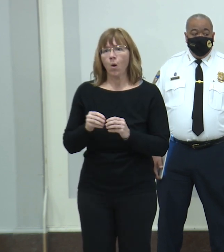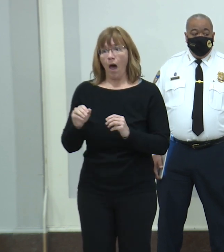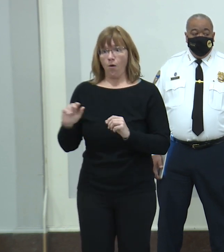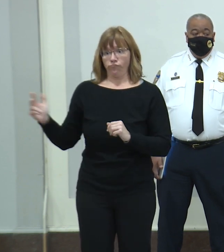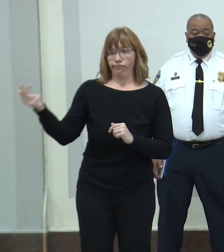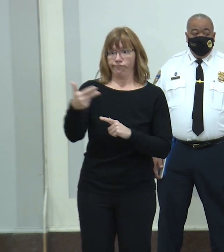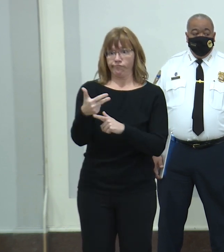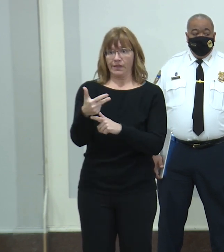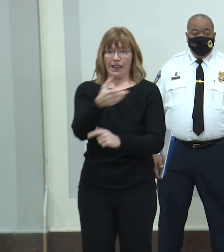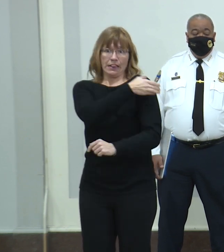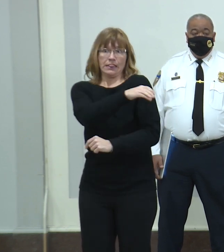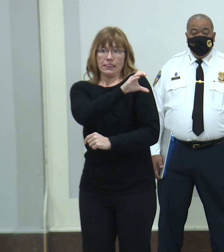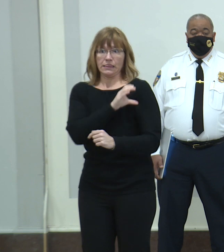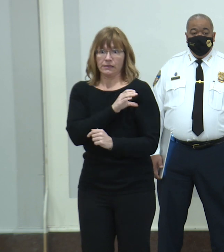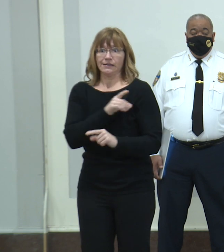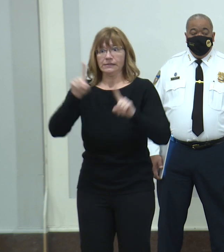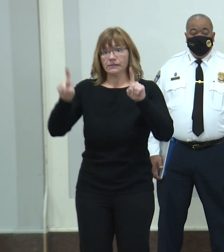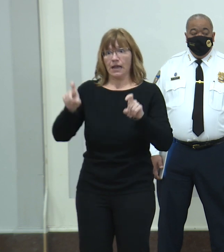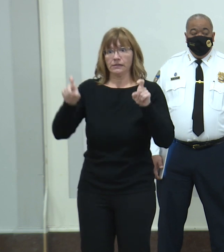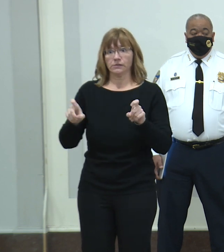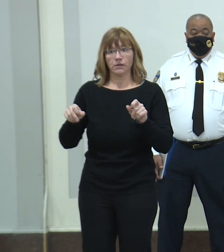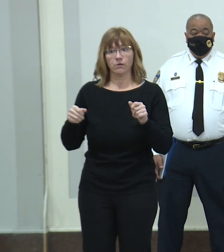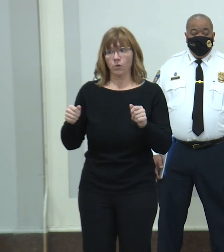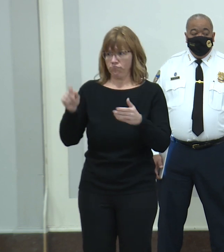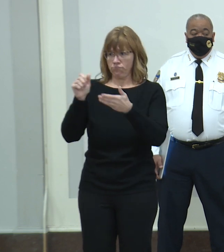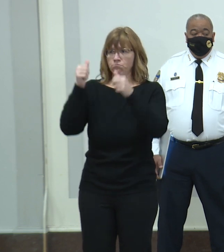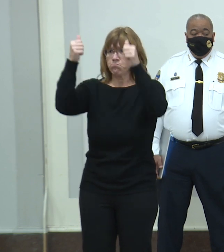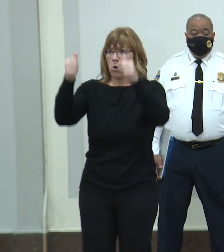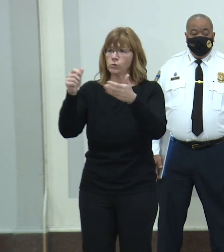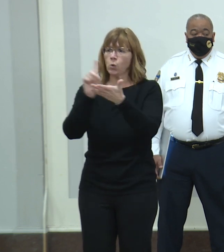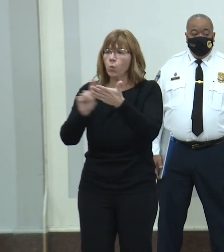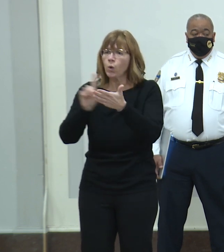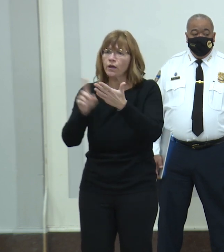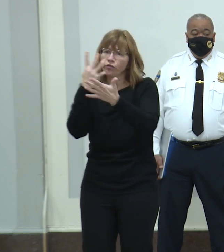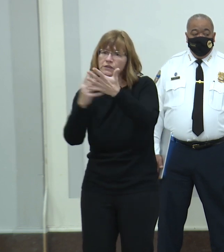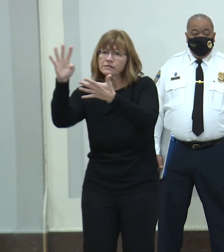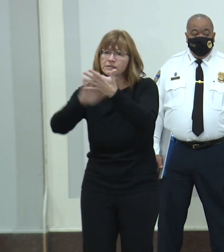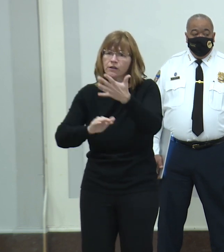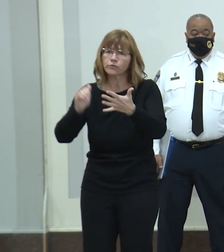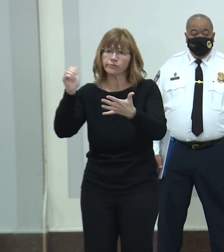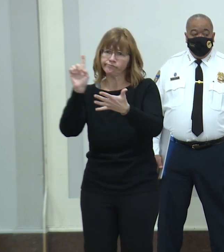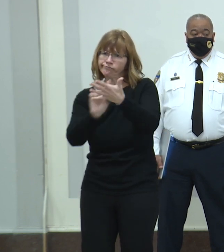posted weekly on our social media accounts and on our website,